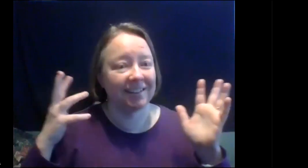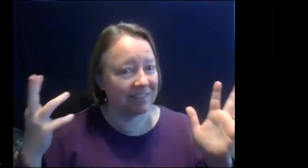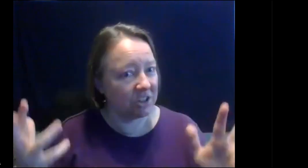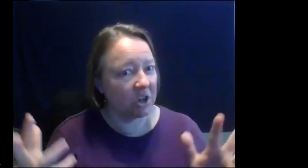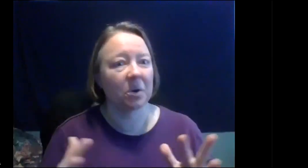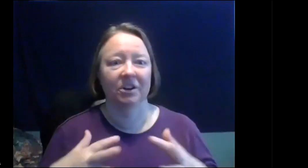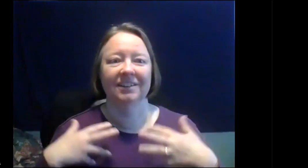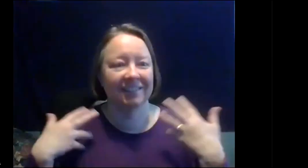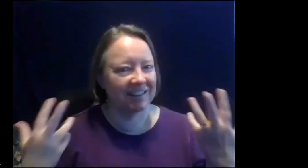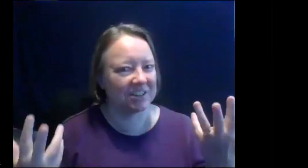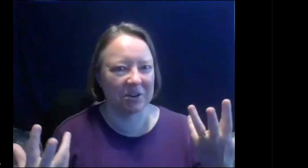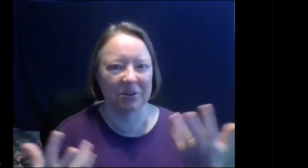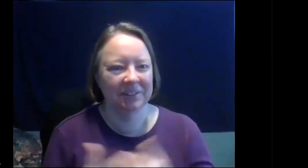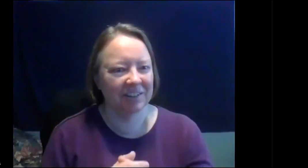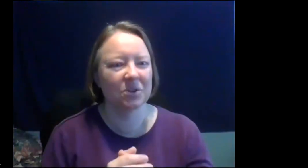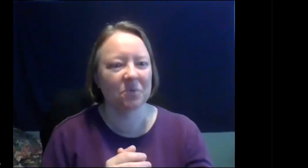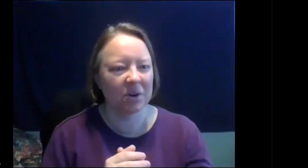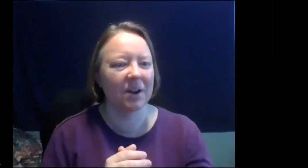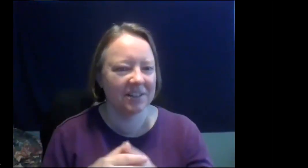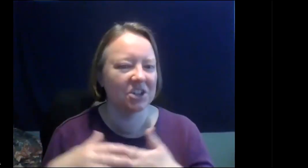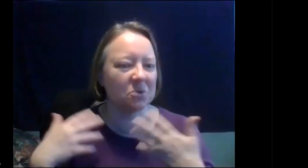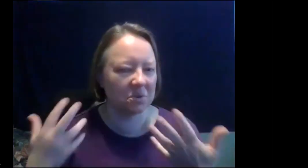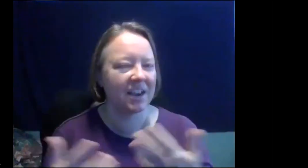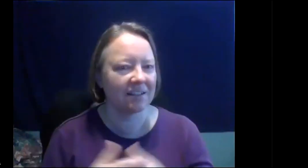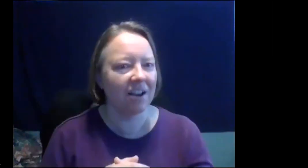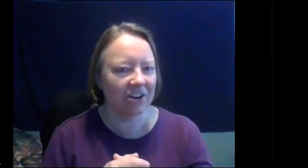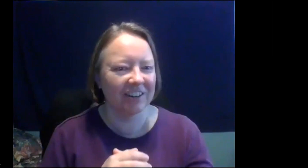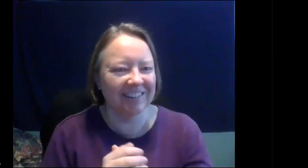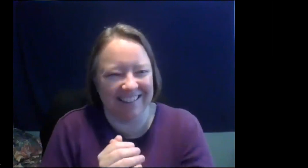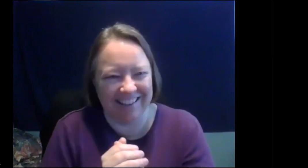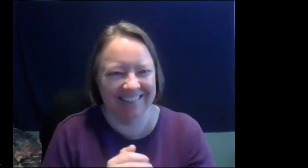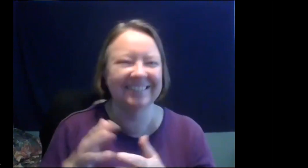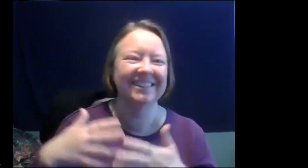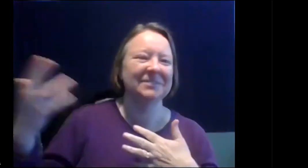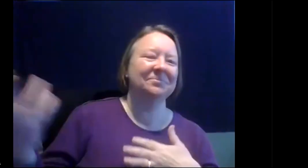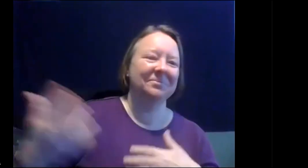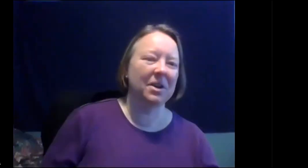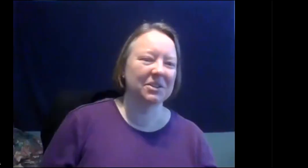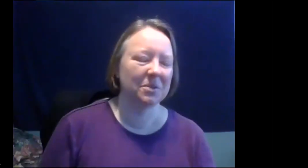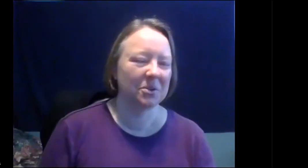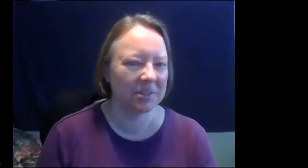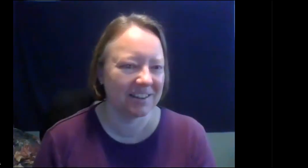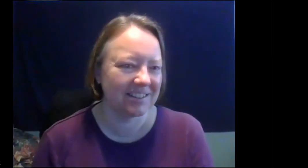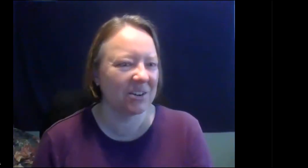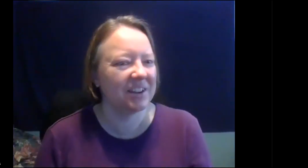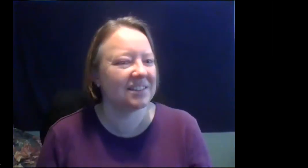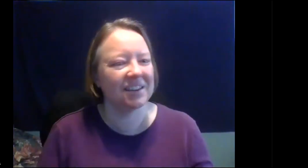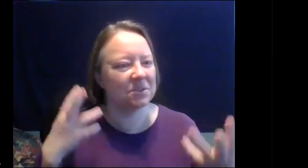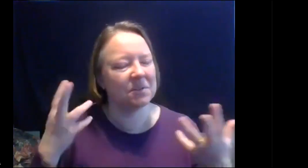and slower. And so those phone conversations would take longer than ones from the Northeast. So it's